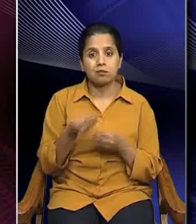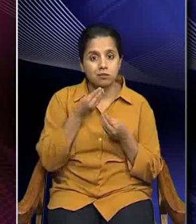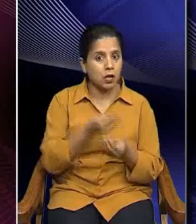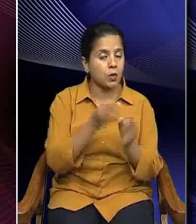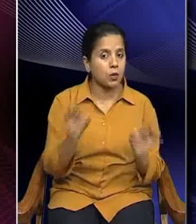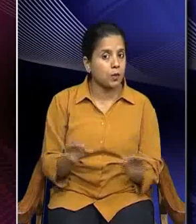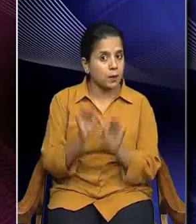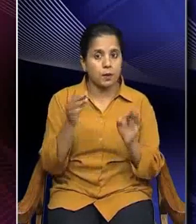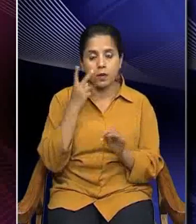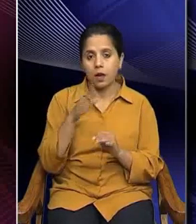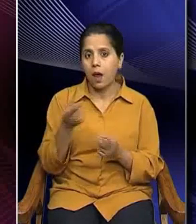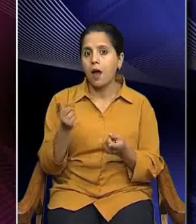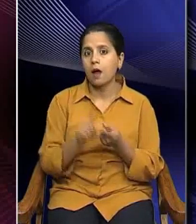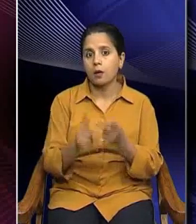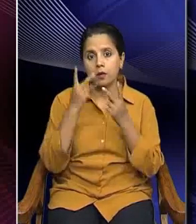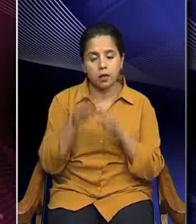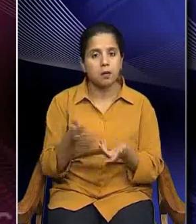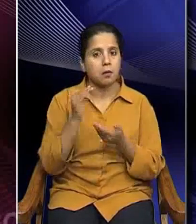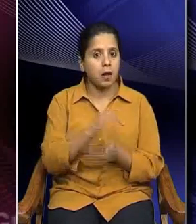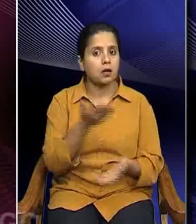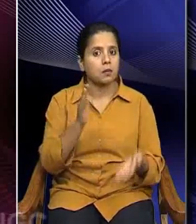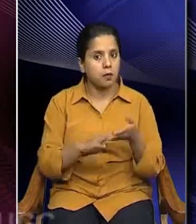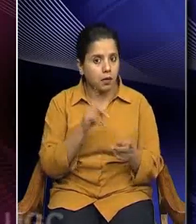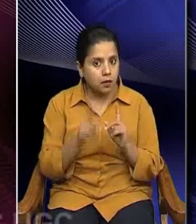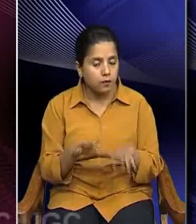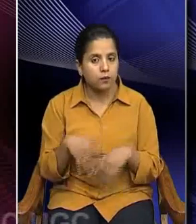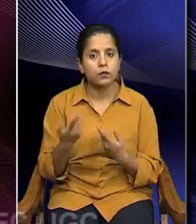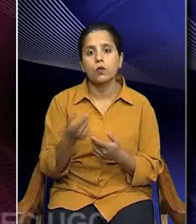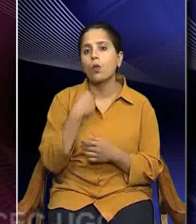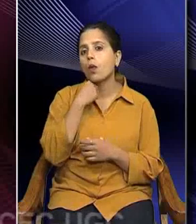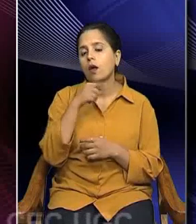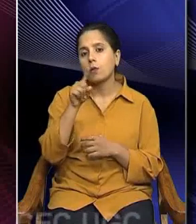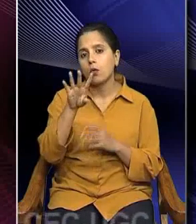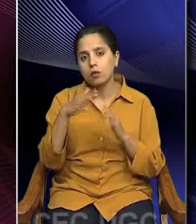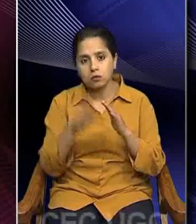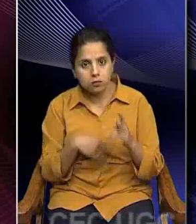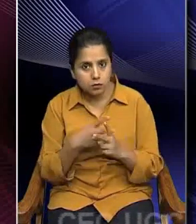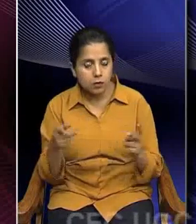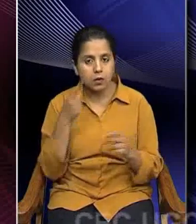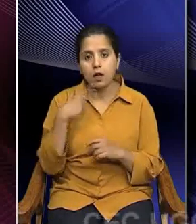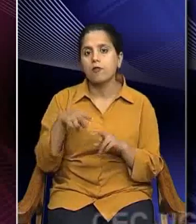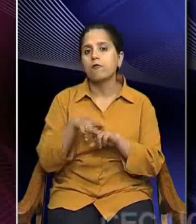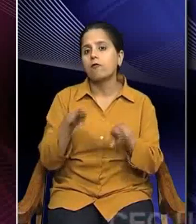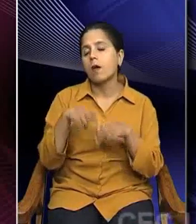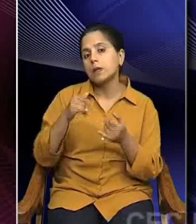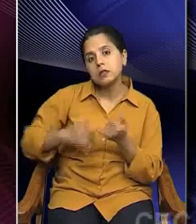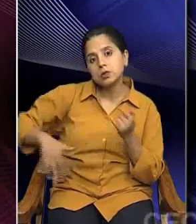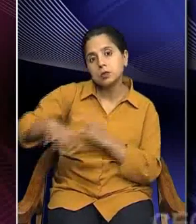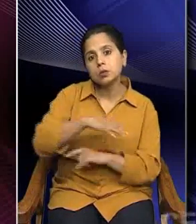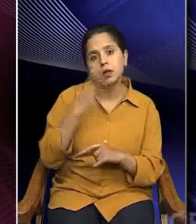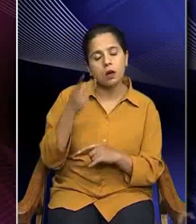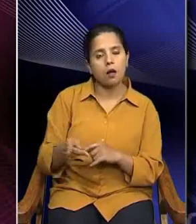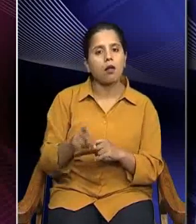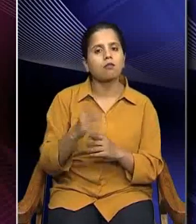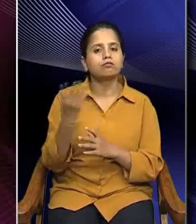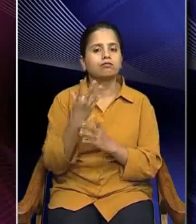where we have these incidents of child marriages and teenage pregnancies and motherhood, the family situation also deteriorates